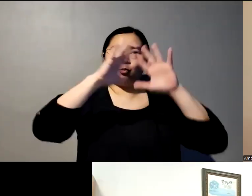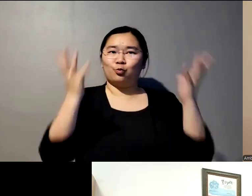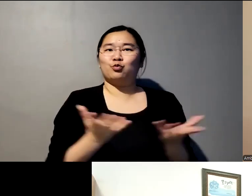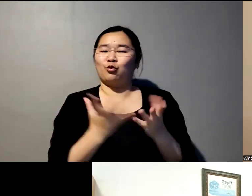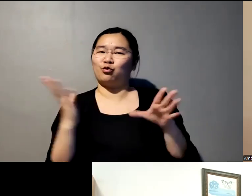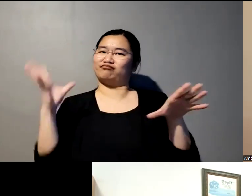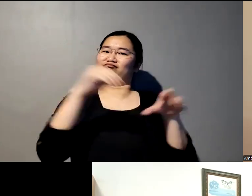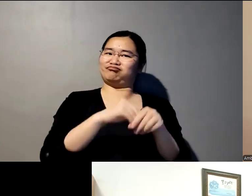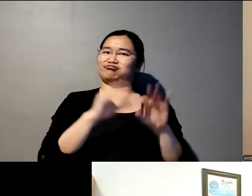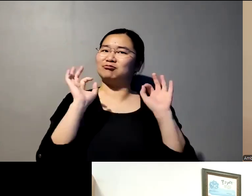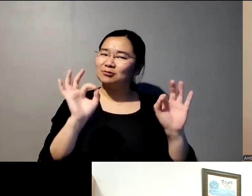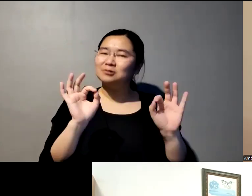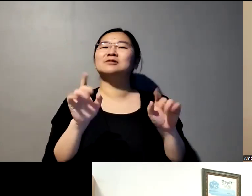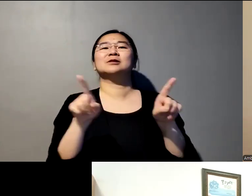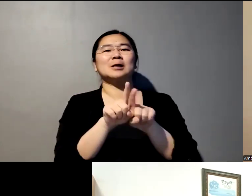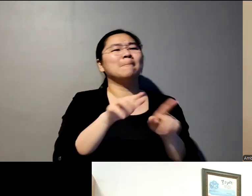Thank you.